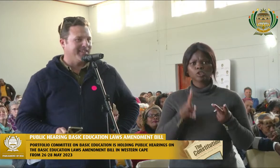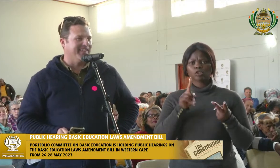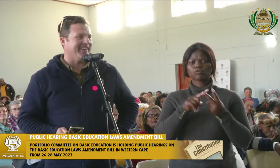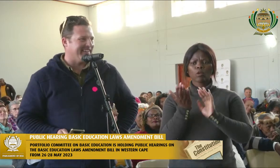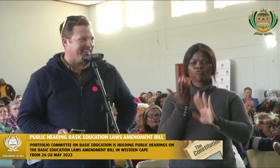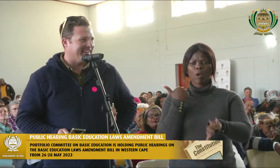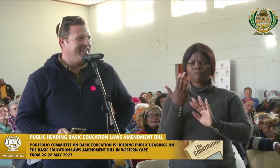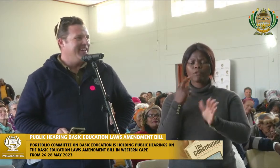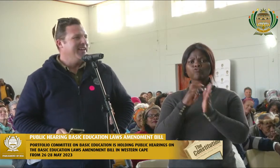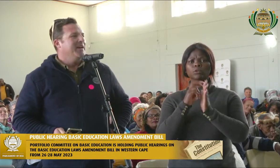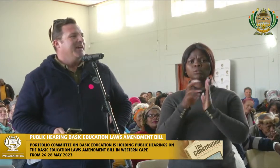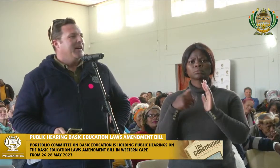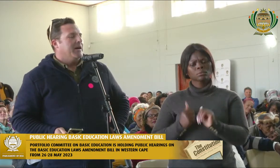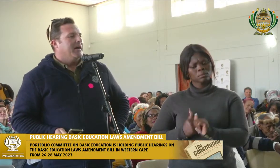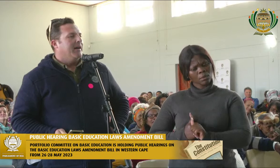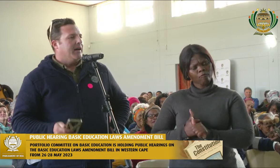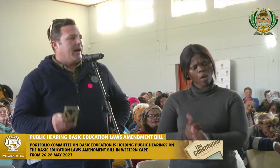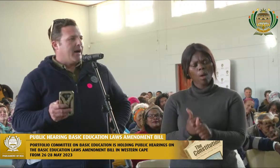traffic rules.